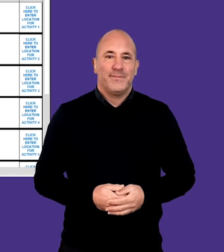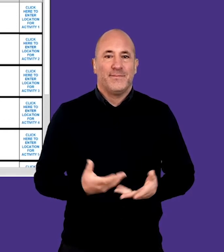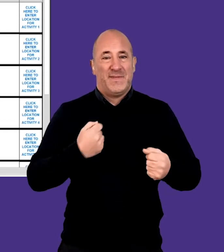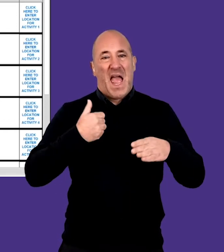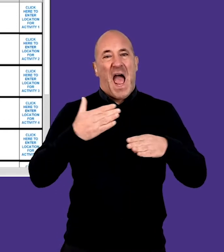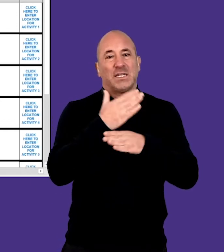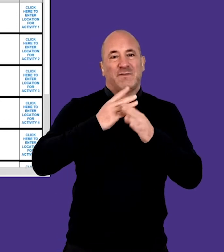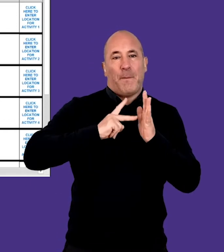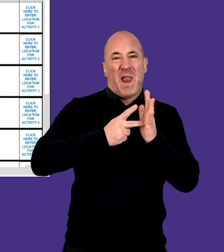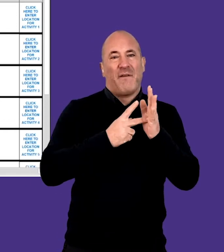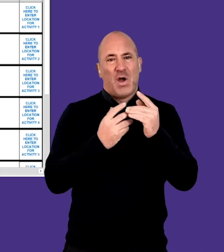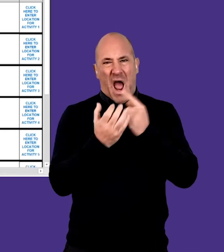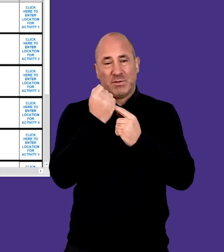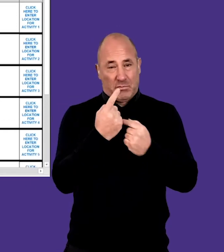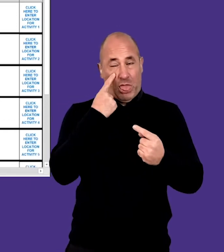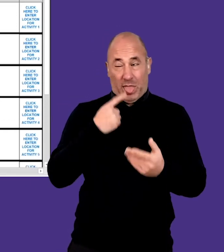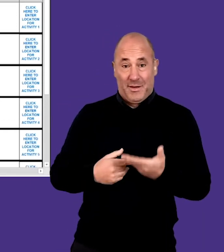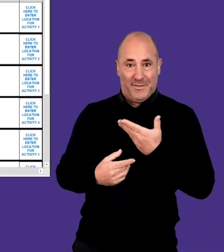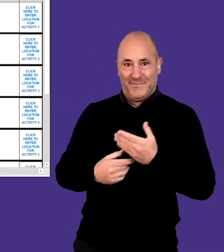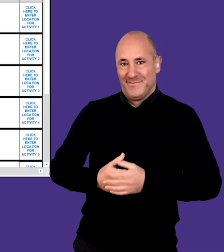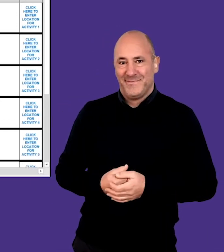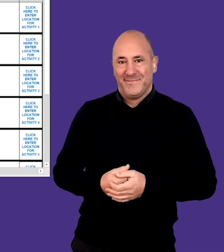Let's take a look at the activity plan for outcomes.